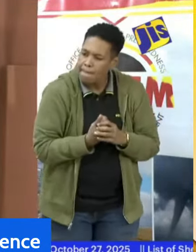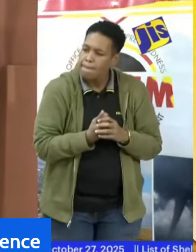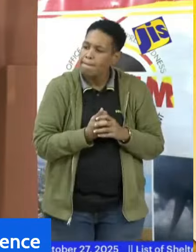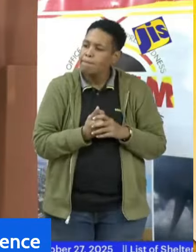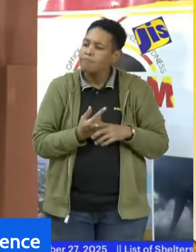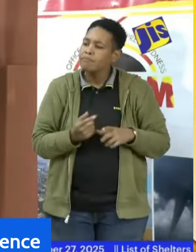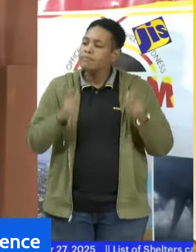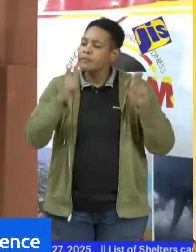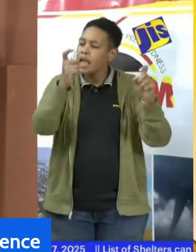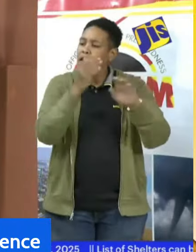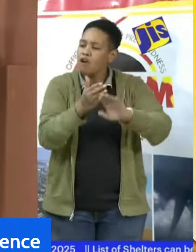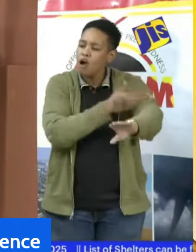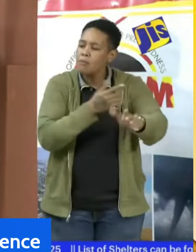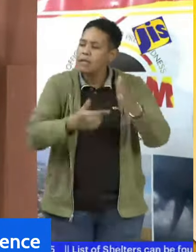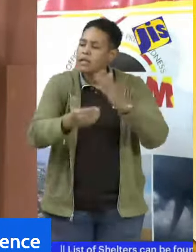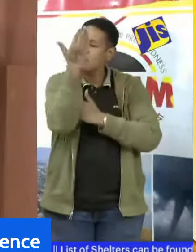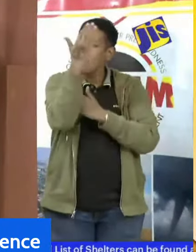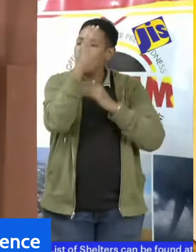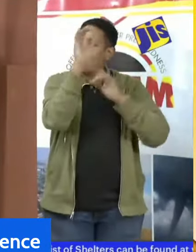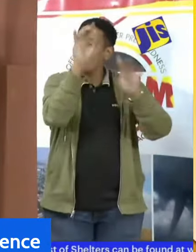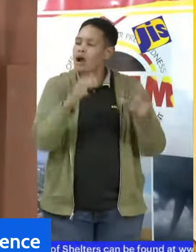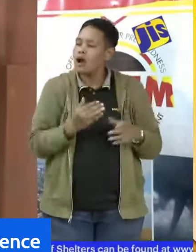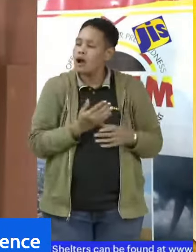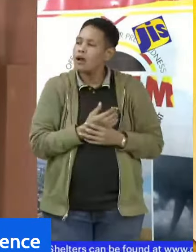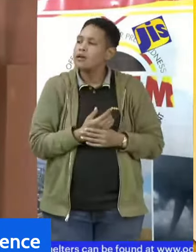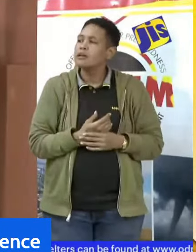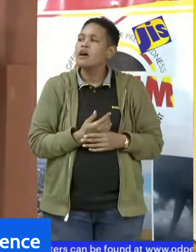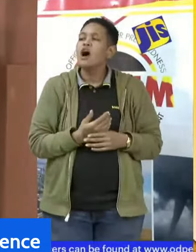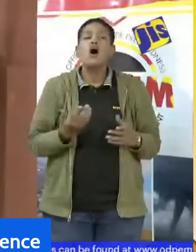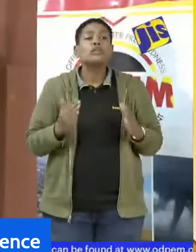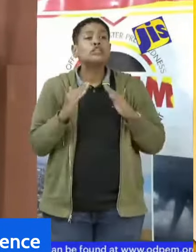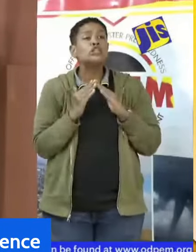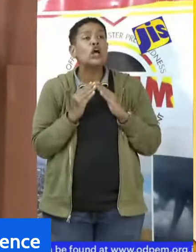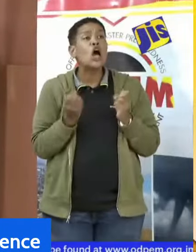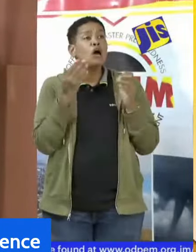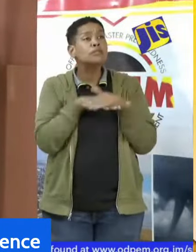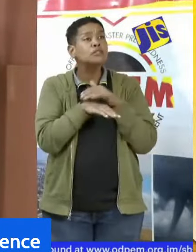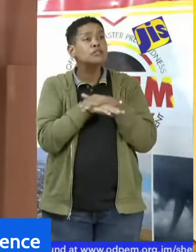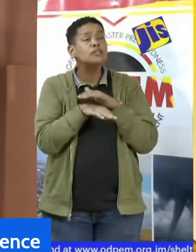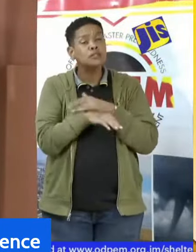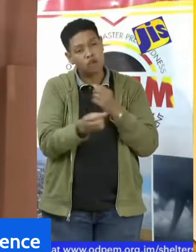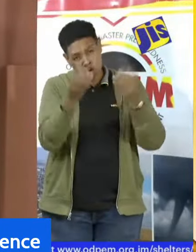gave an update this morning on the state of our shelters,